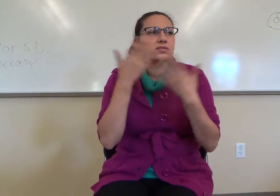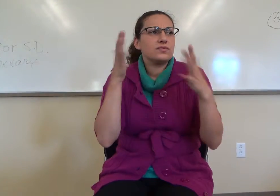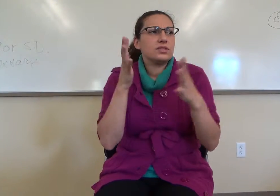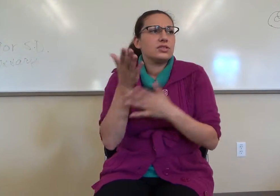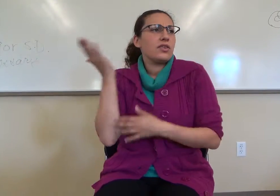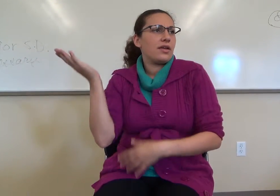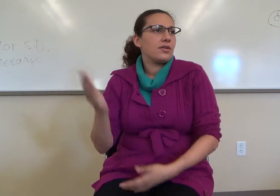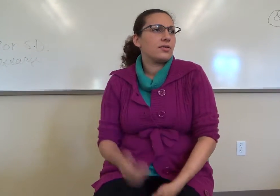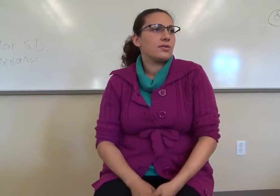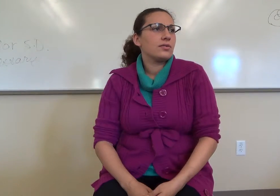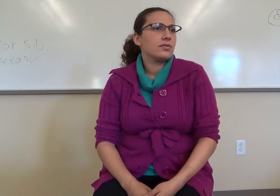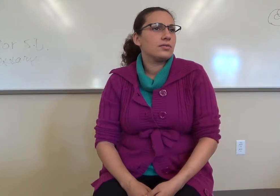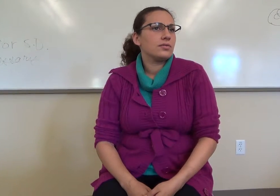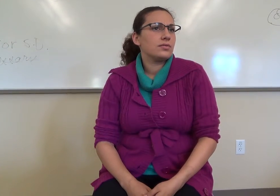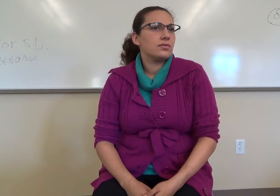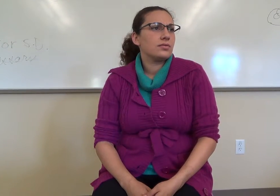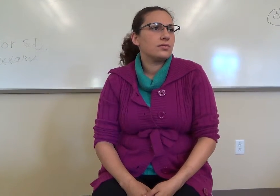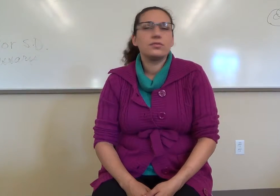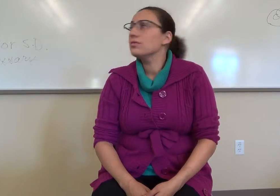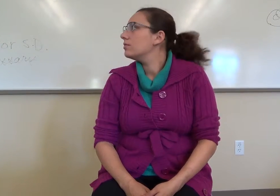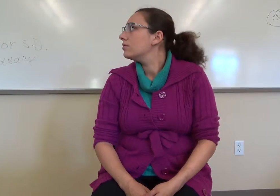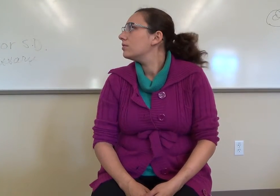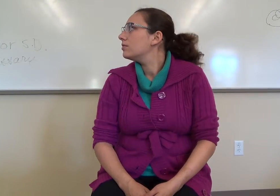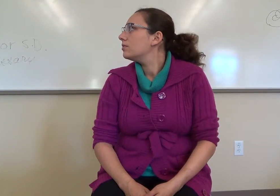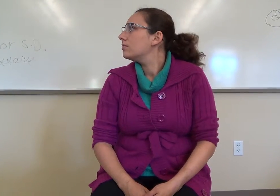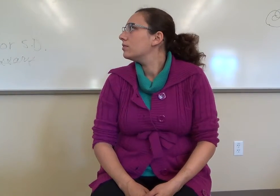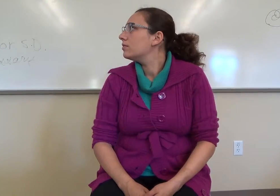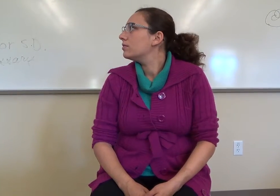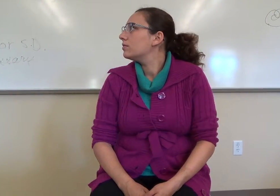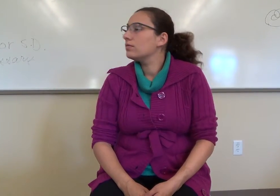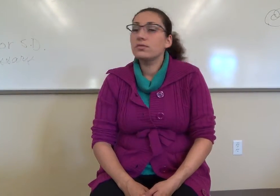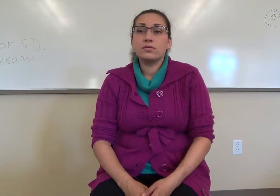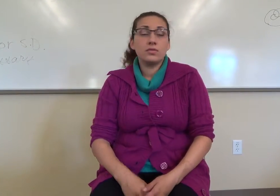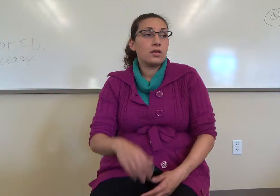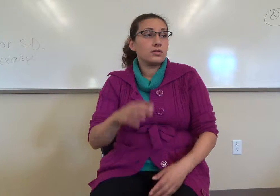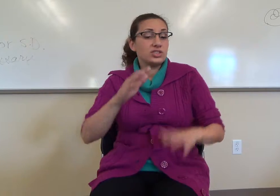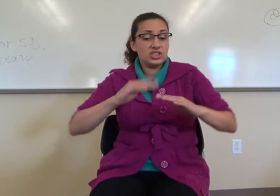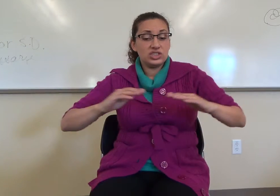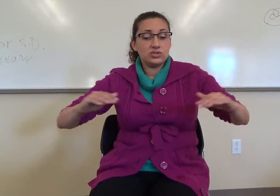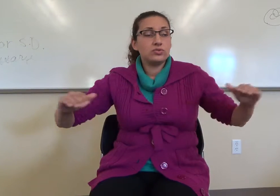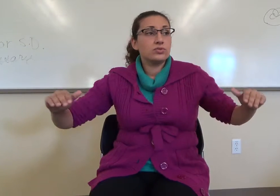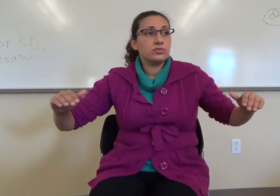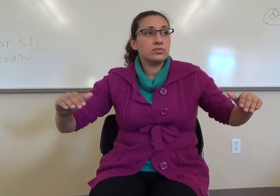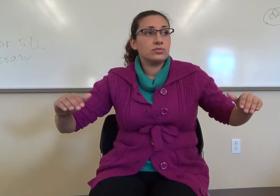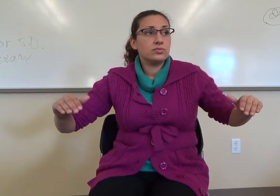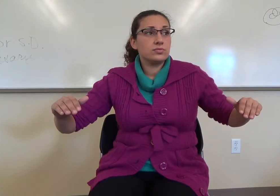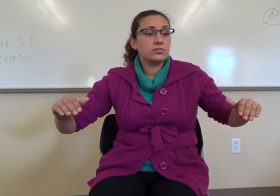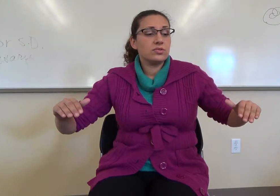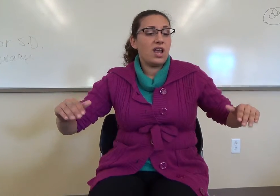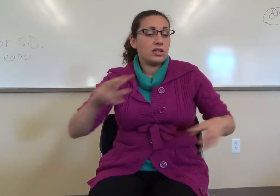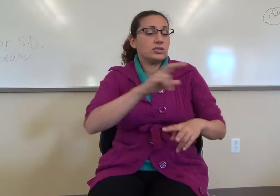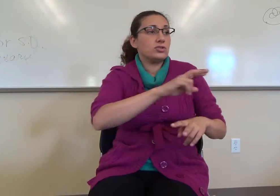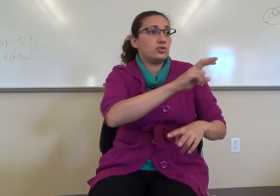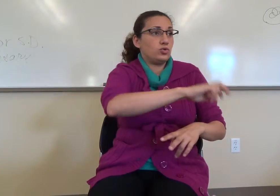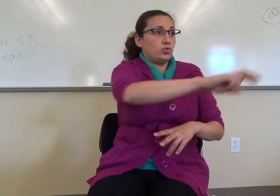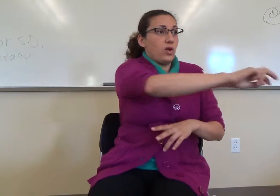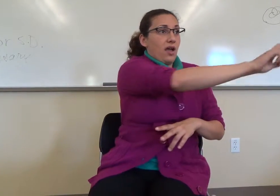Why only children? They're sent on their journey by parents. So